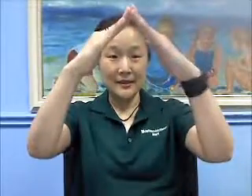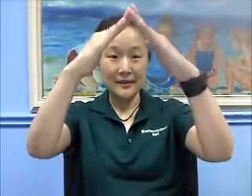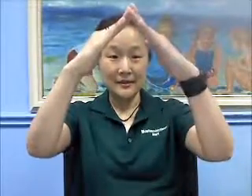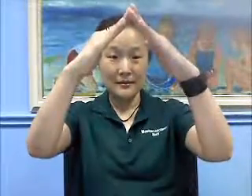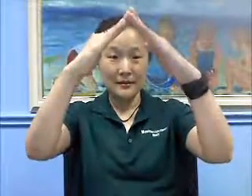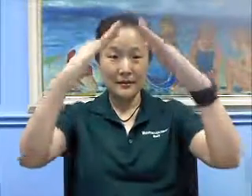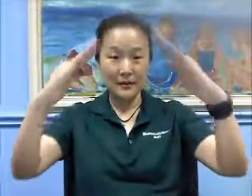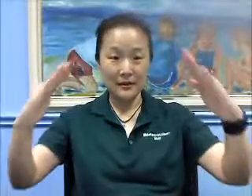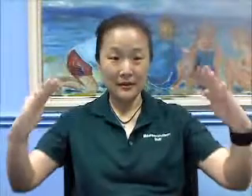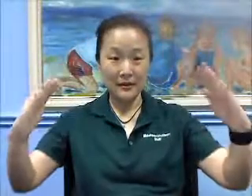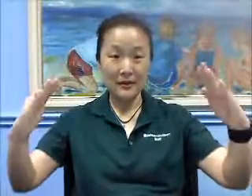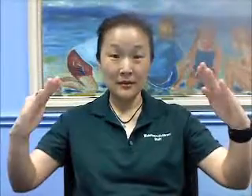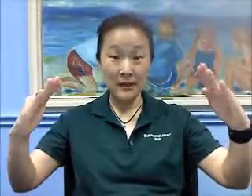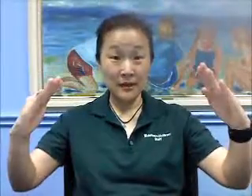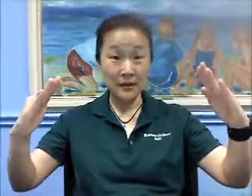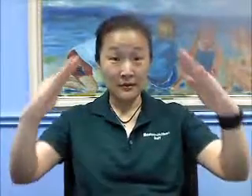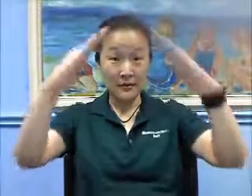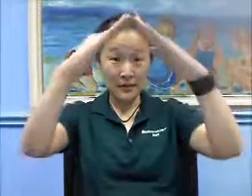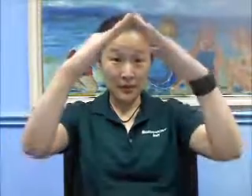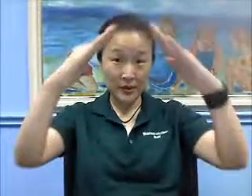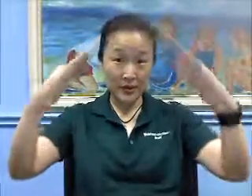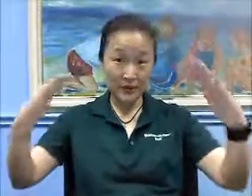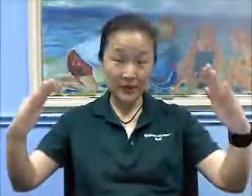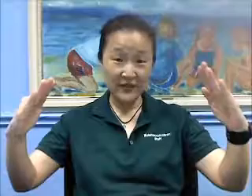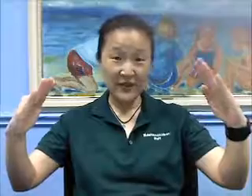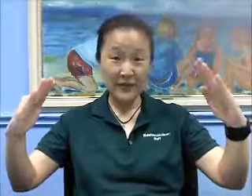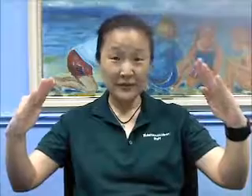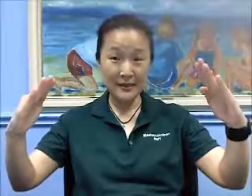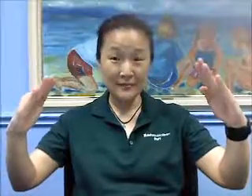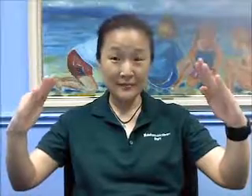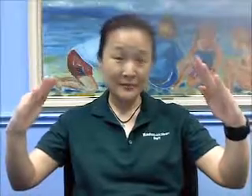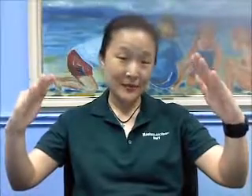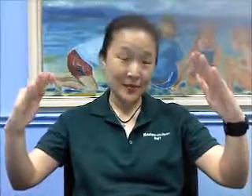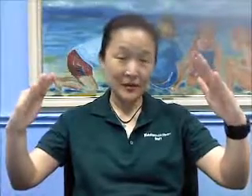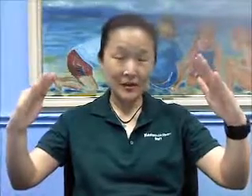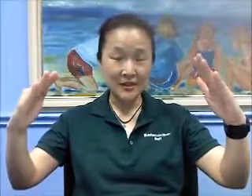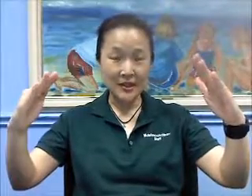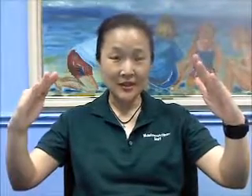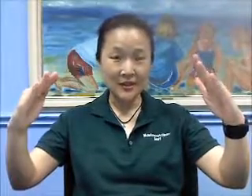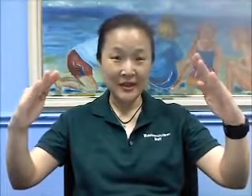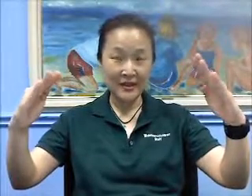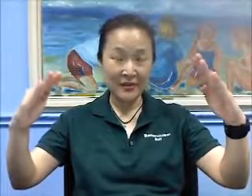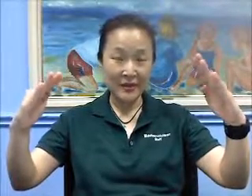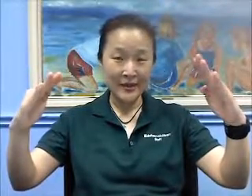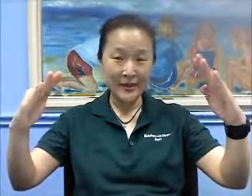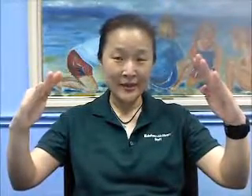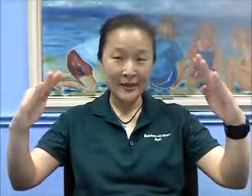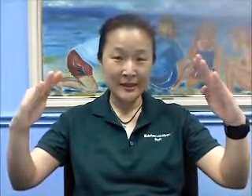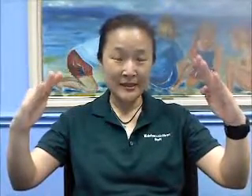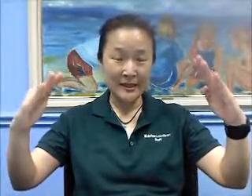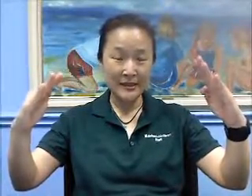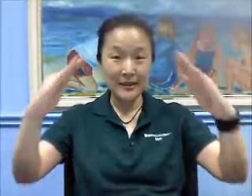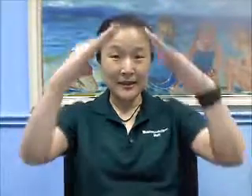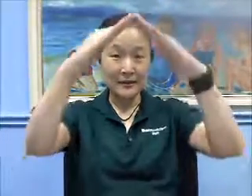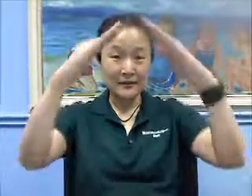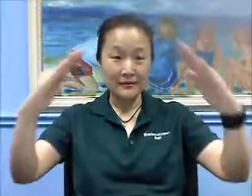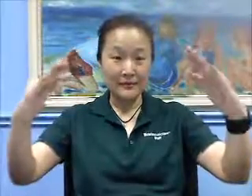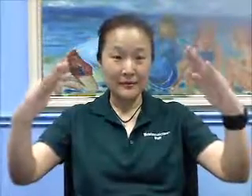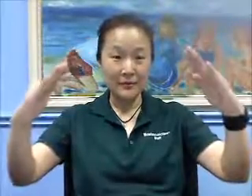this, go down like the pointy roof of a house, although architectures make it quite crazy these days. So the